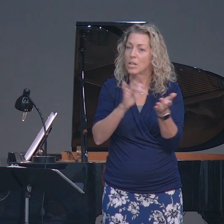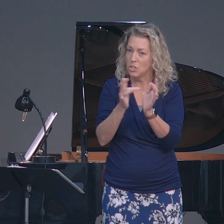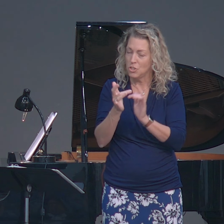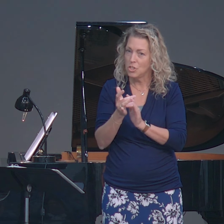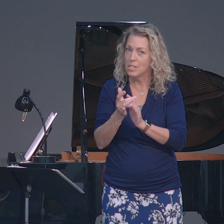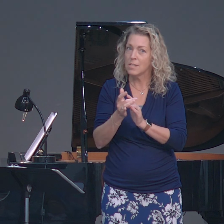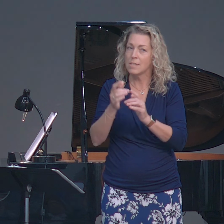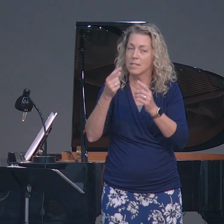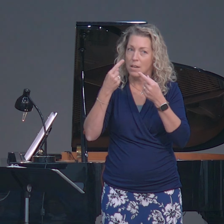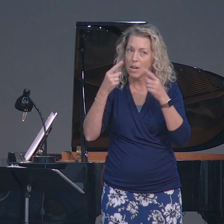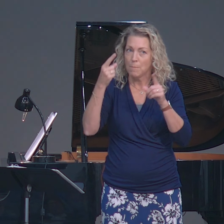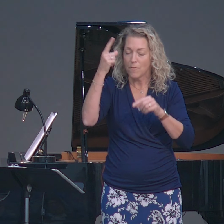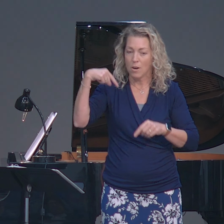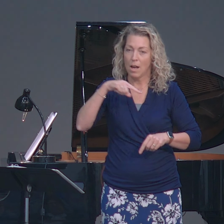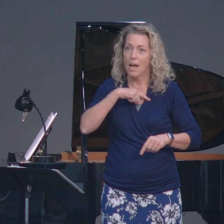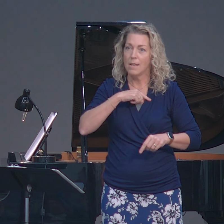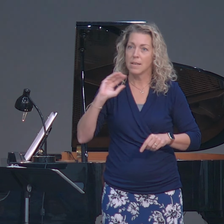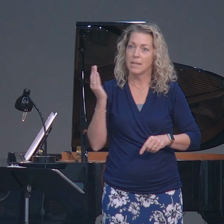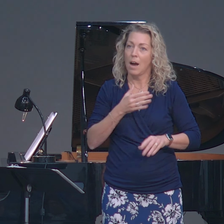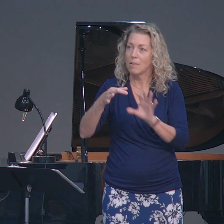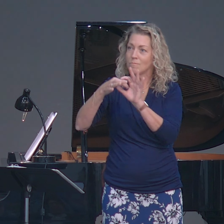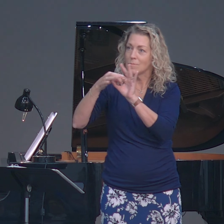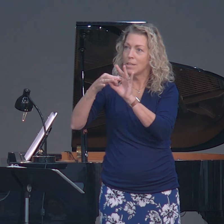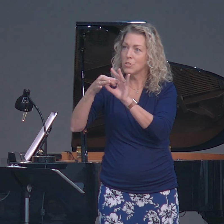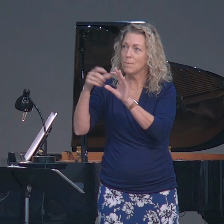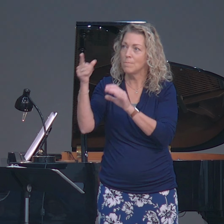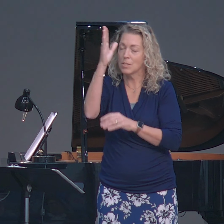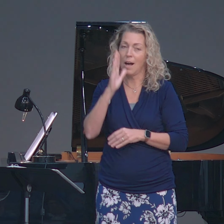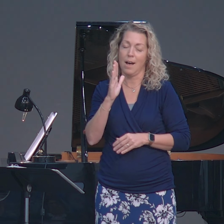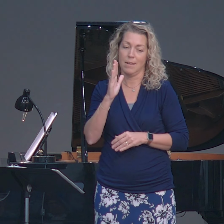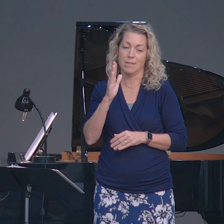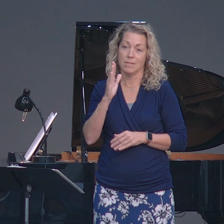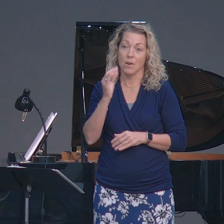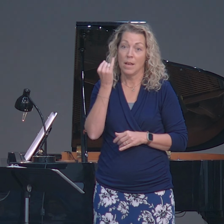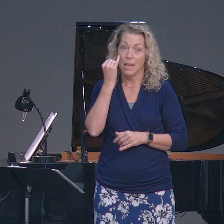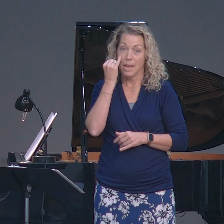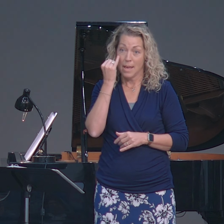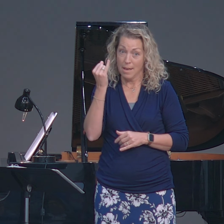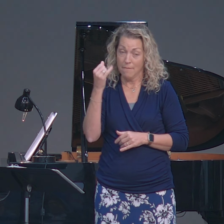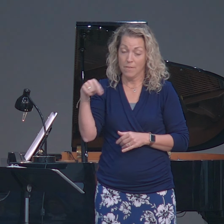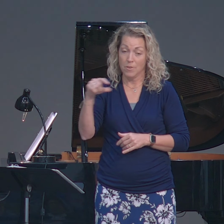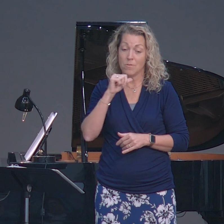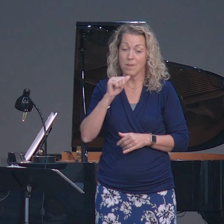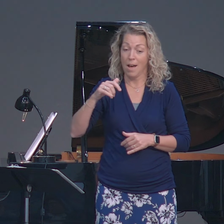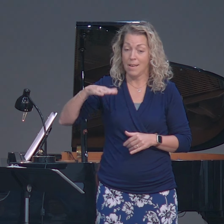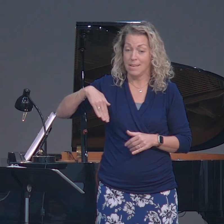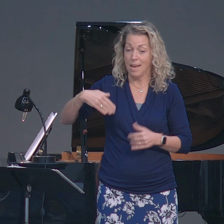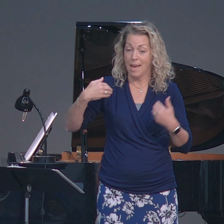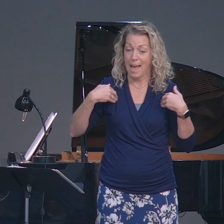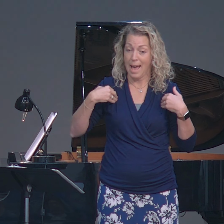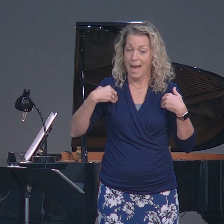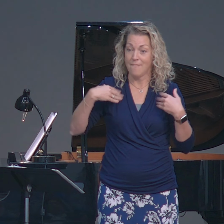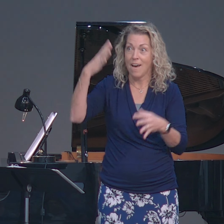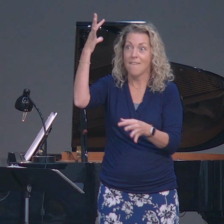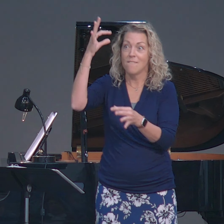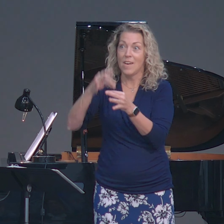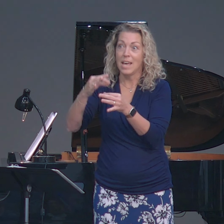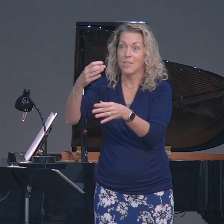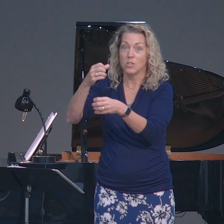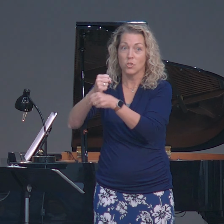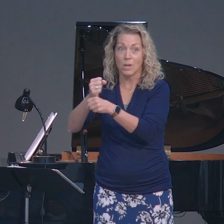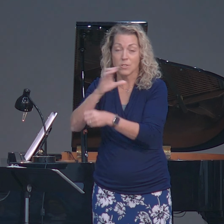done for us in our relationship to God. So if you haven't come to faith in Christ, there's no reason for